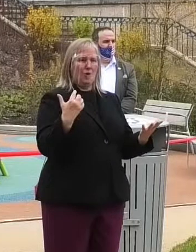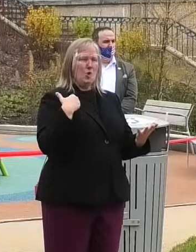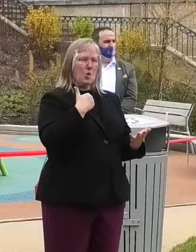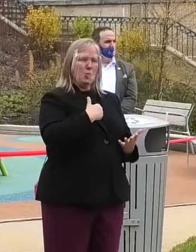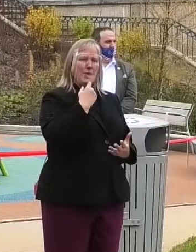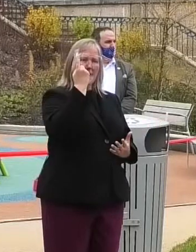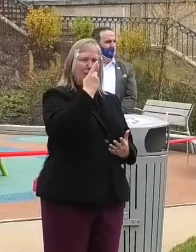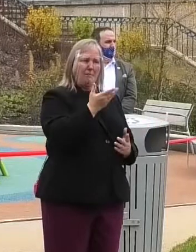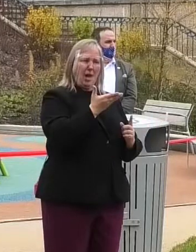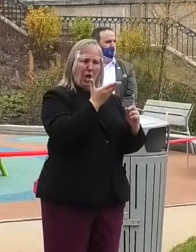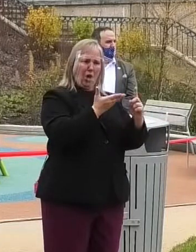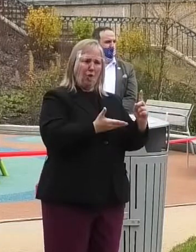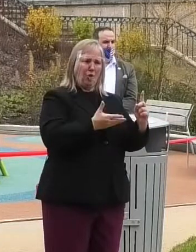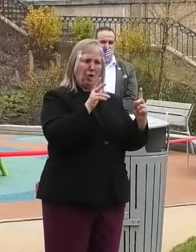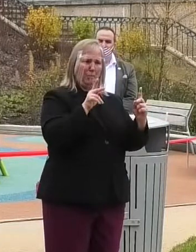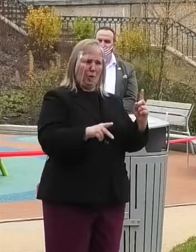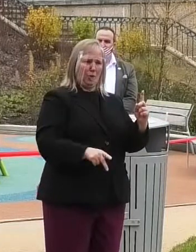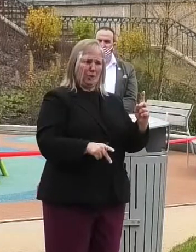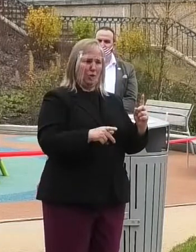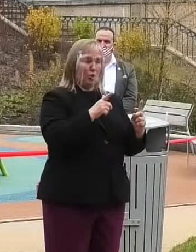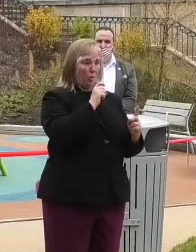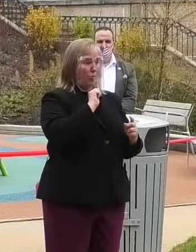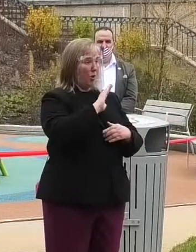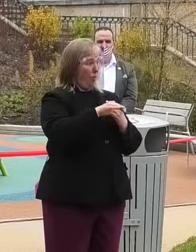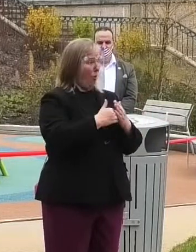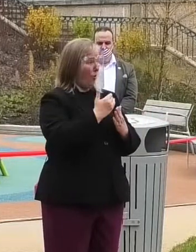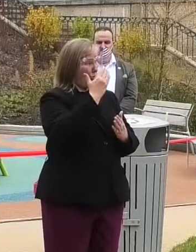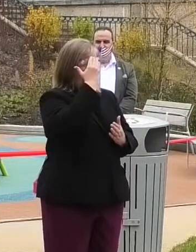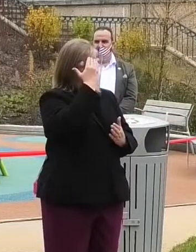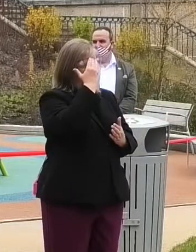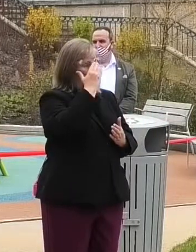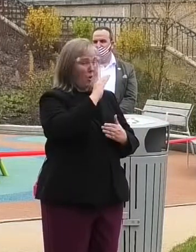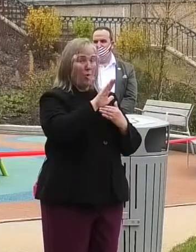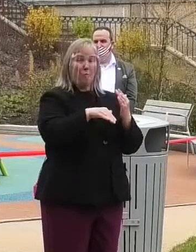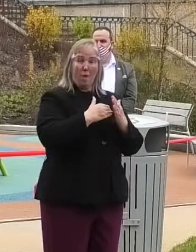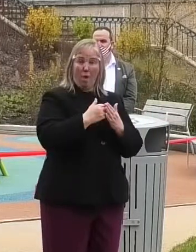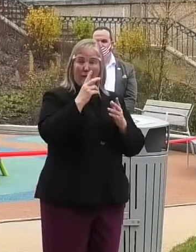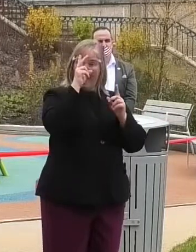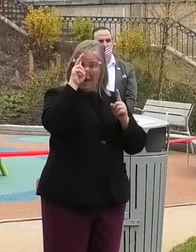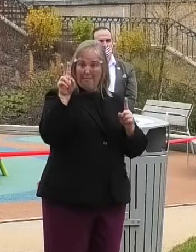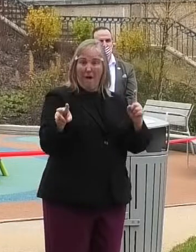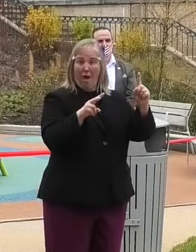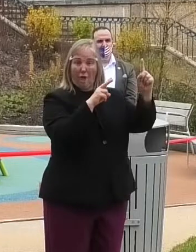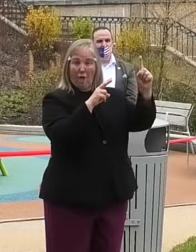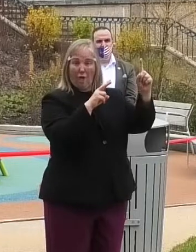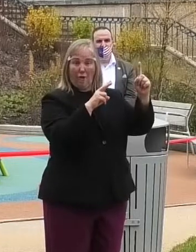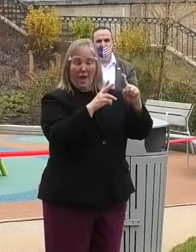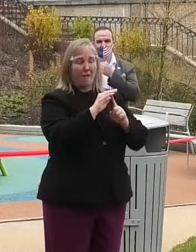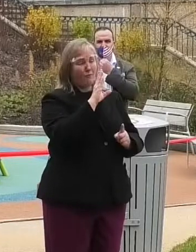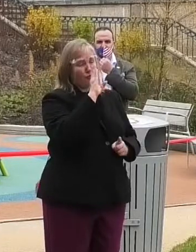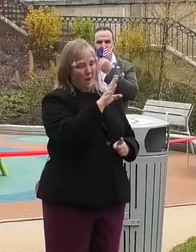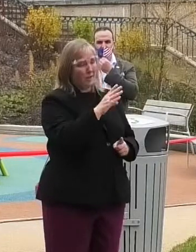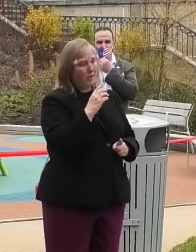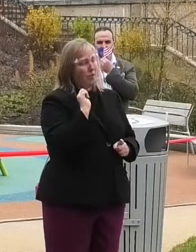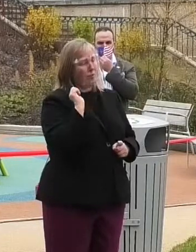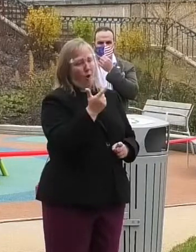person who we all know, we all admire, but frankly, who we all